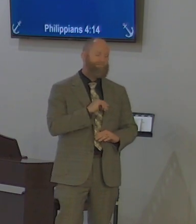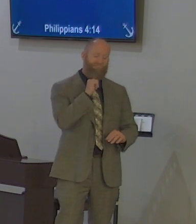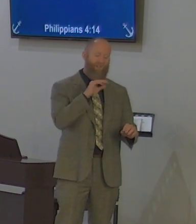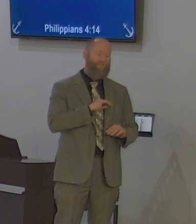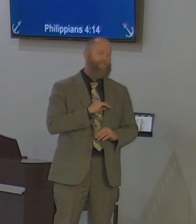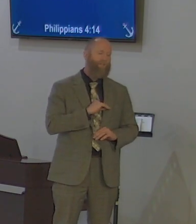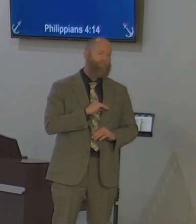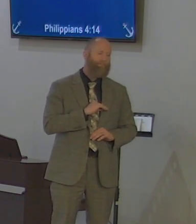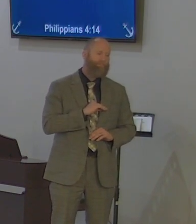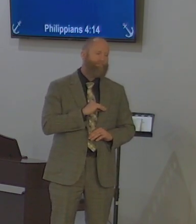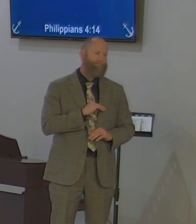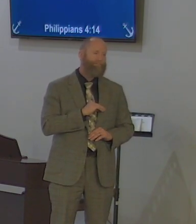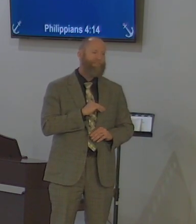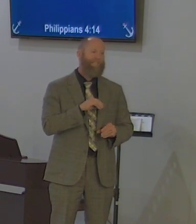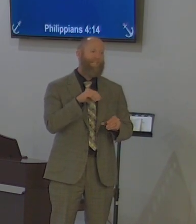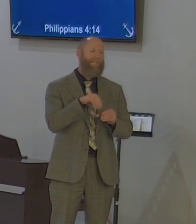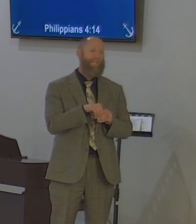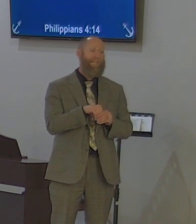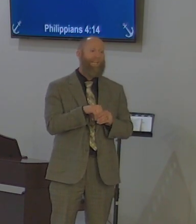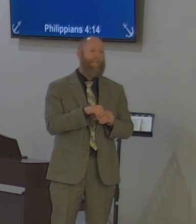Discontentment.